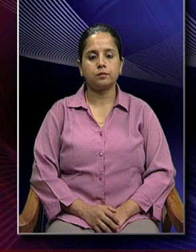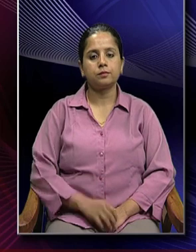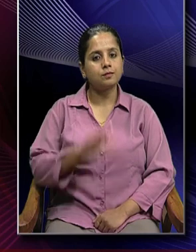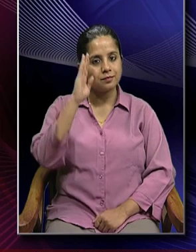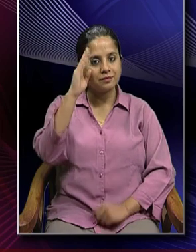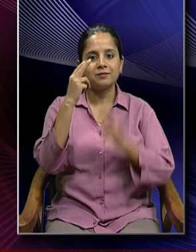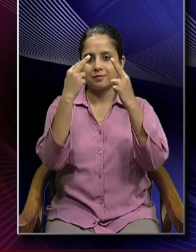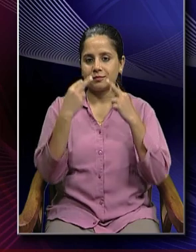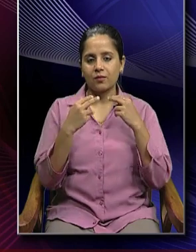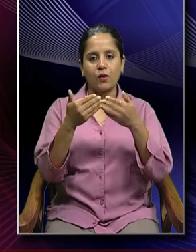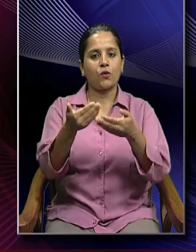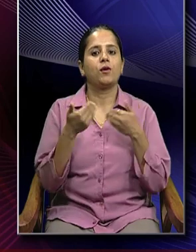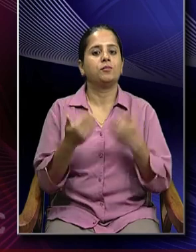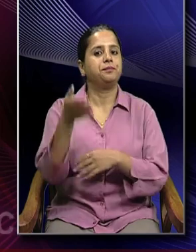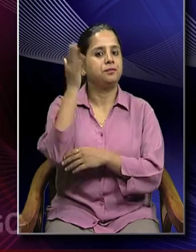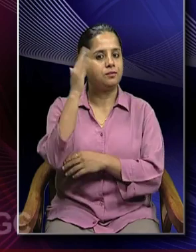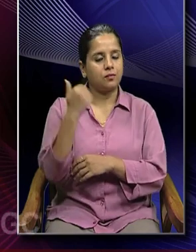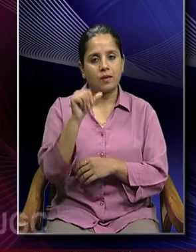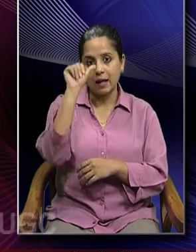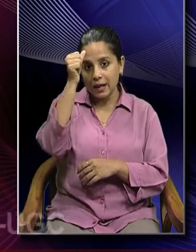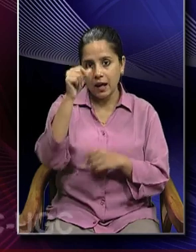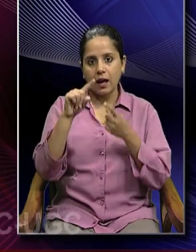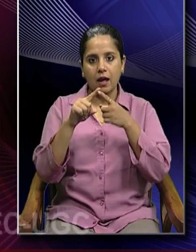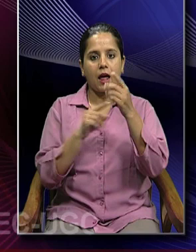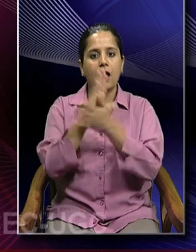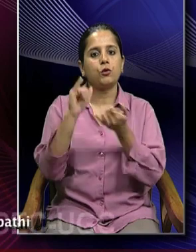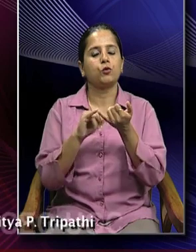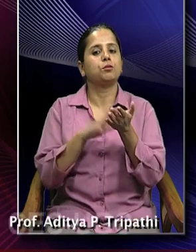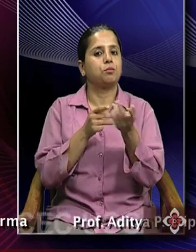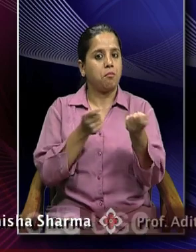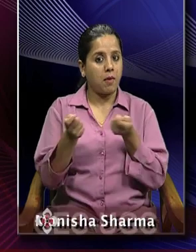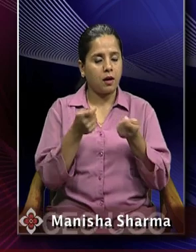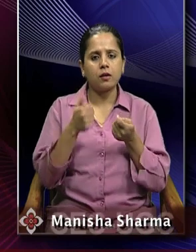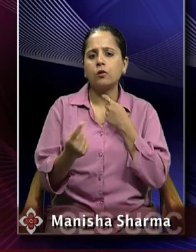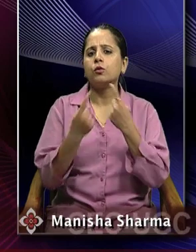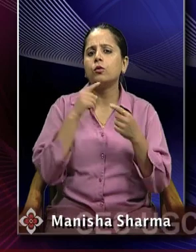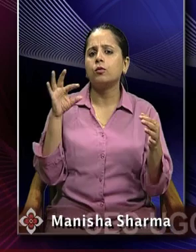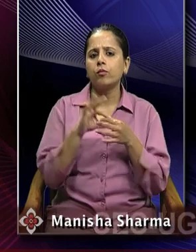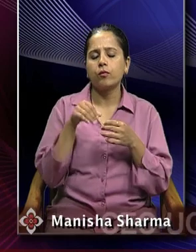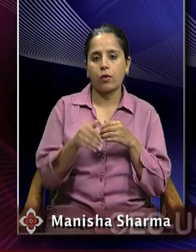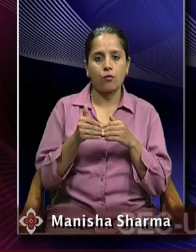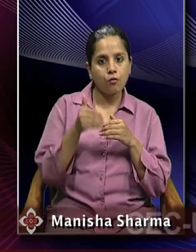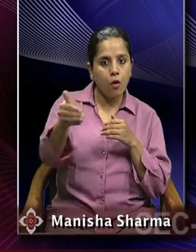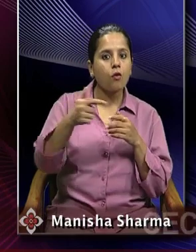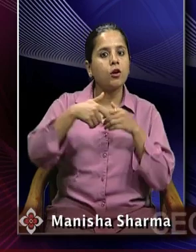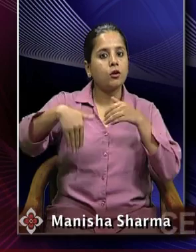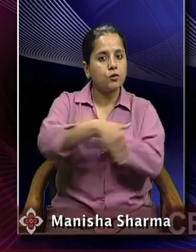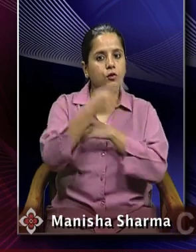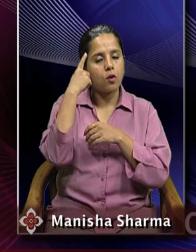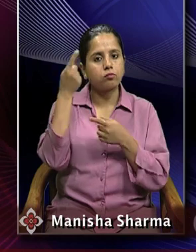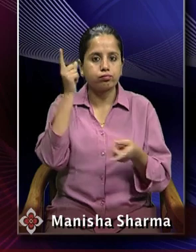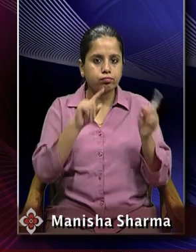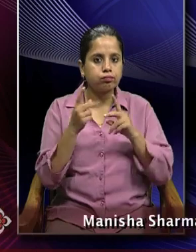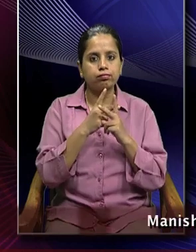Hello viewers, welcome to our lecture series on Indian ethos in management, and today we are going to talk about forward engineering for strategic